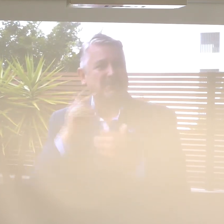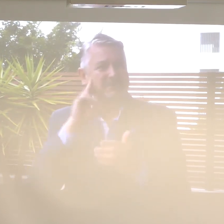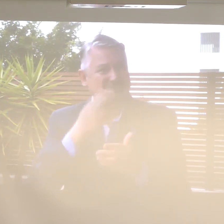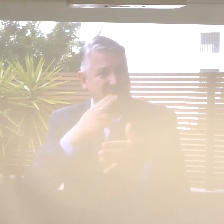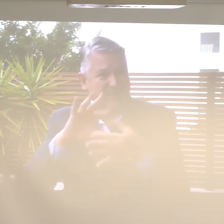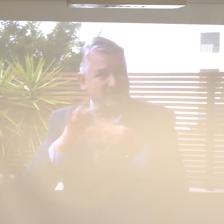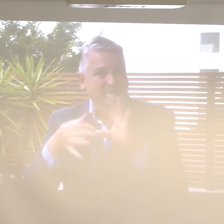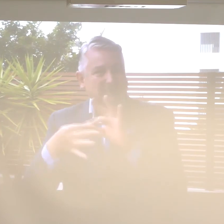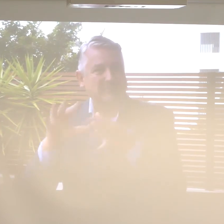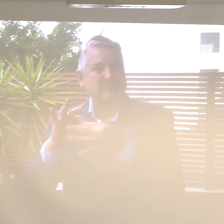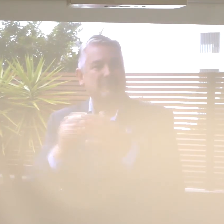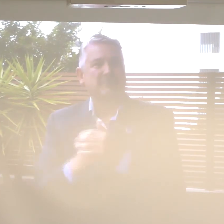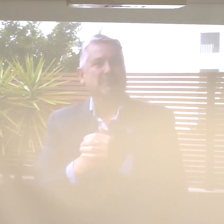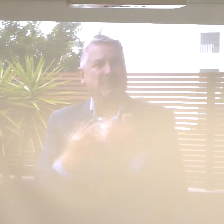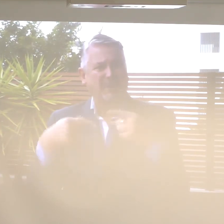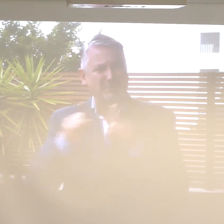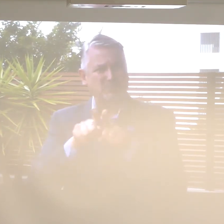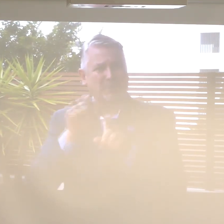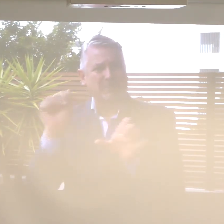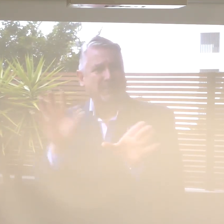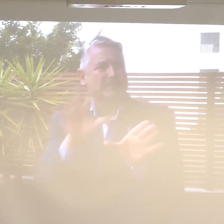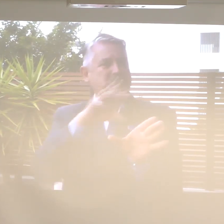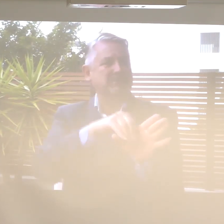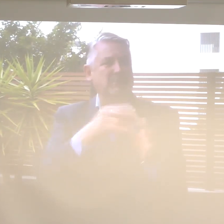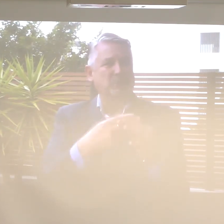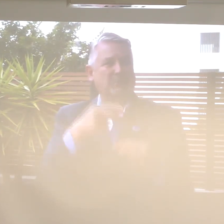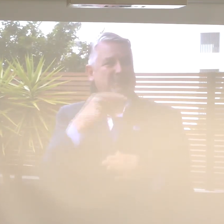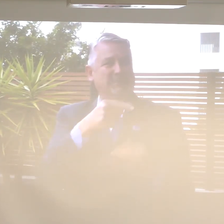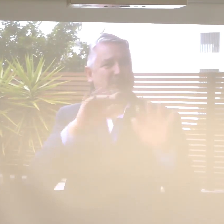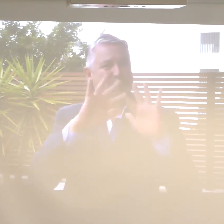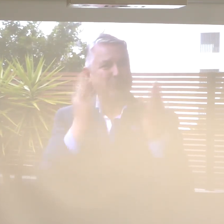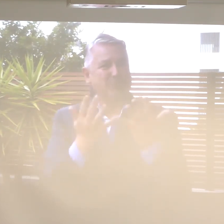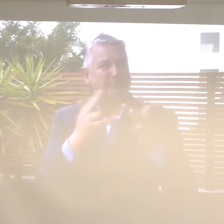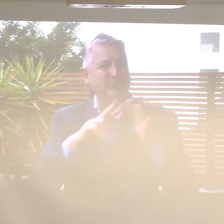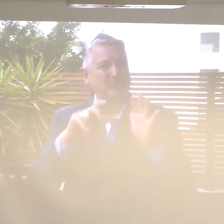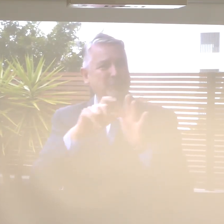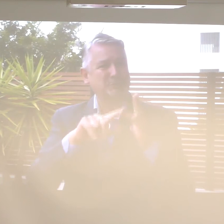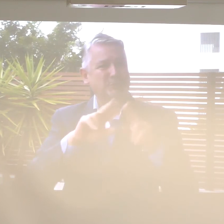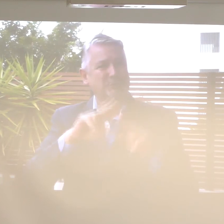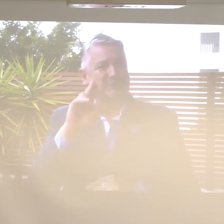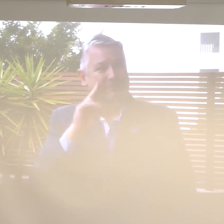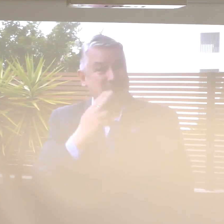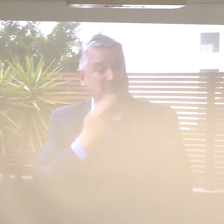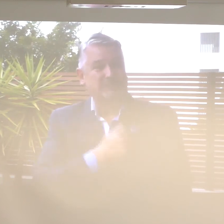to the CISS and the Deaf Olympics movement, as well as his involvement with the World Federation of the